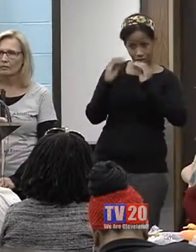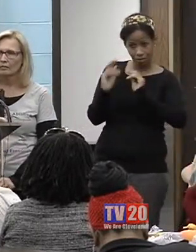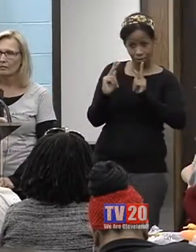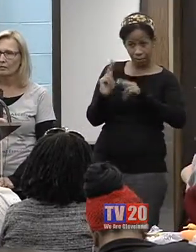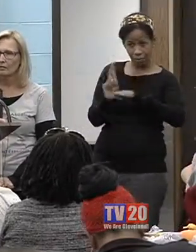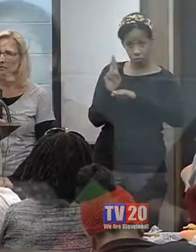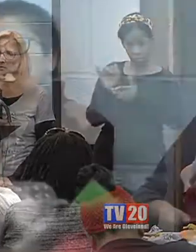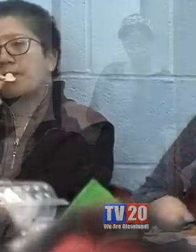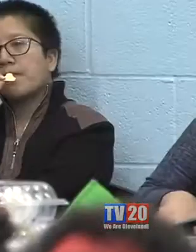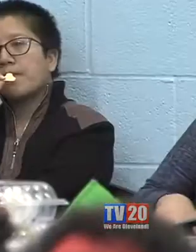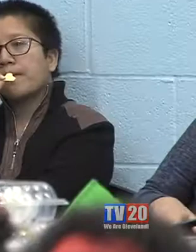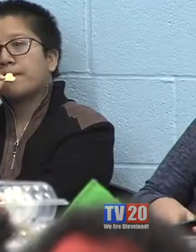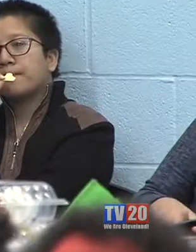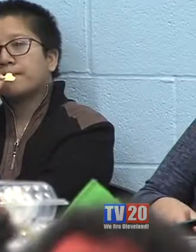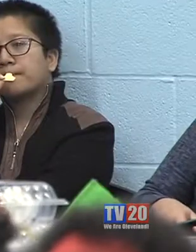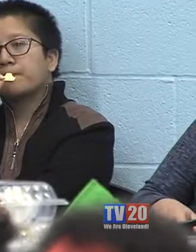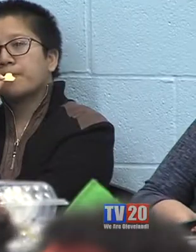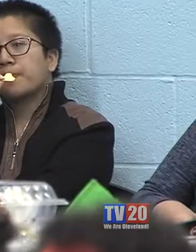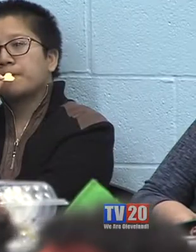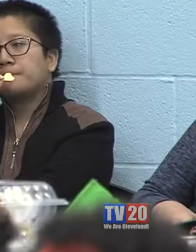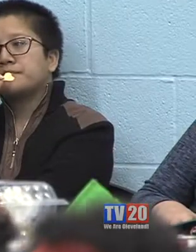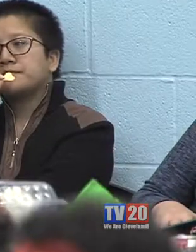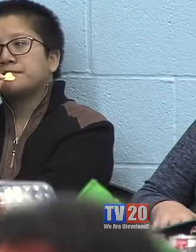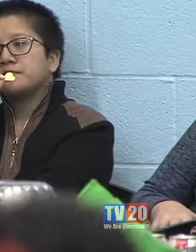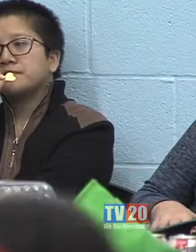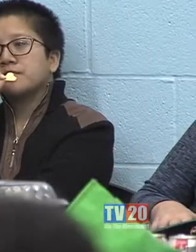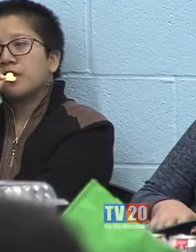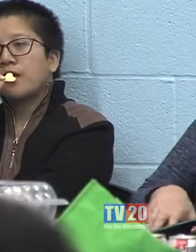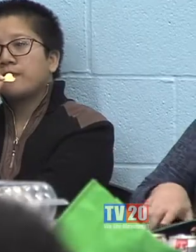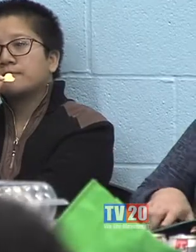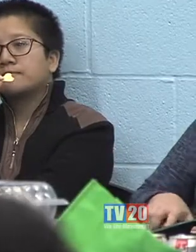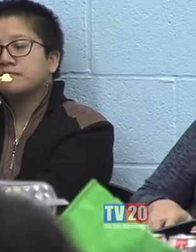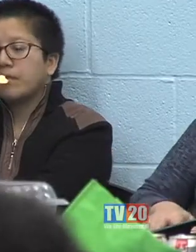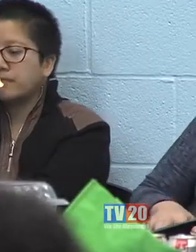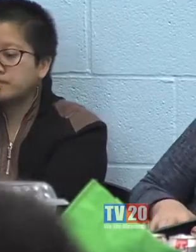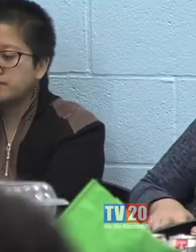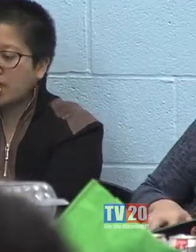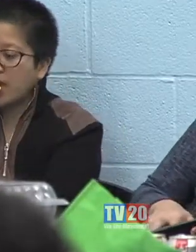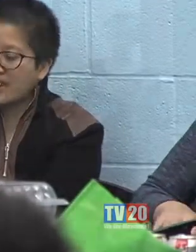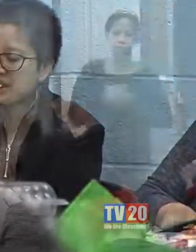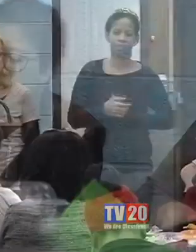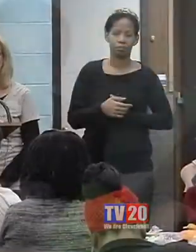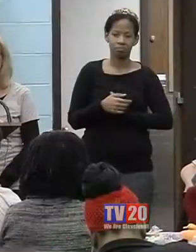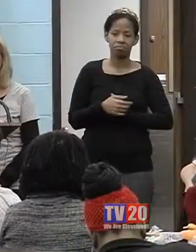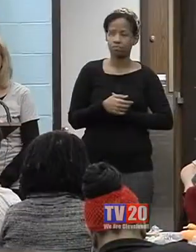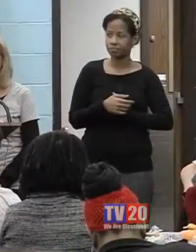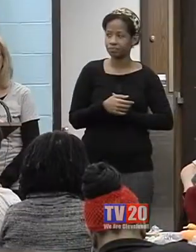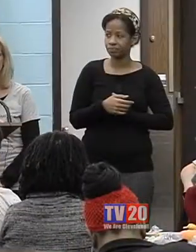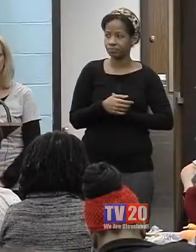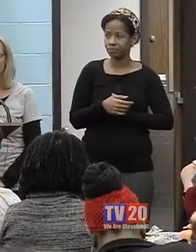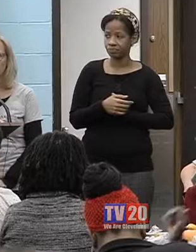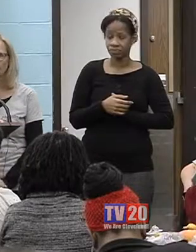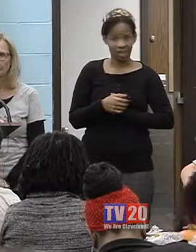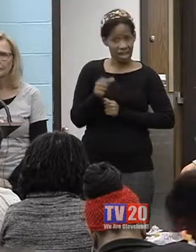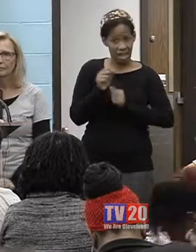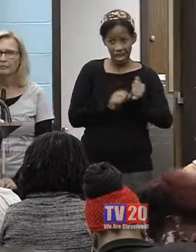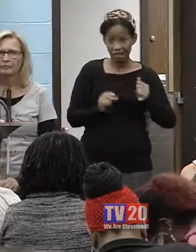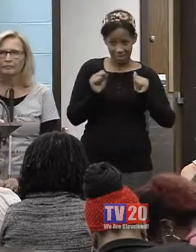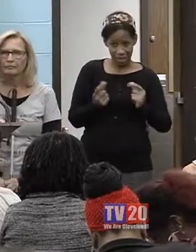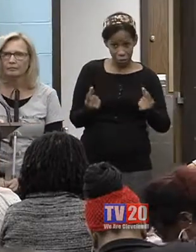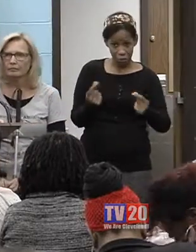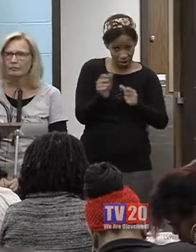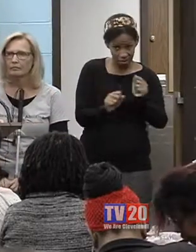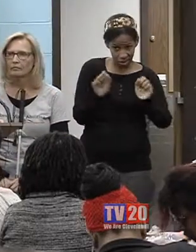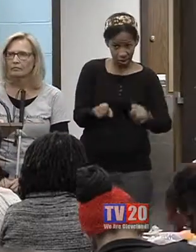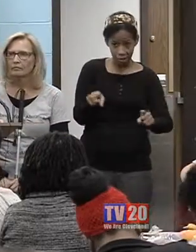different ways to do things. There isn't anything, virtually, that people can't do. There's nobody in here that can do everything without some